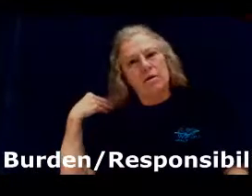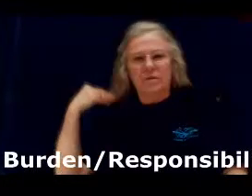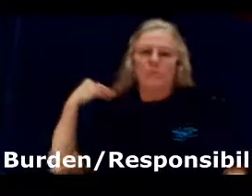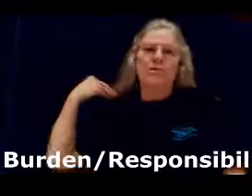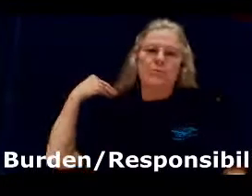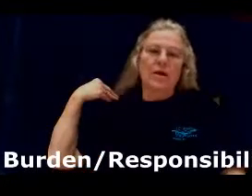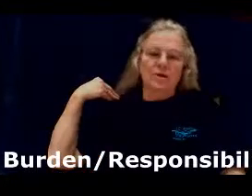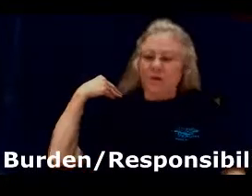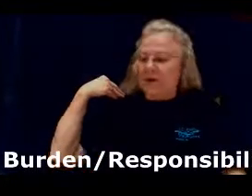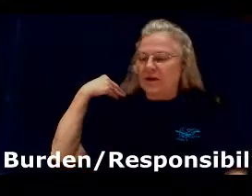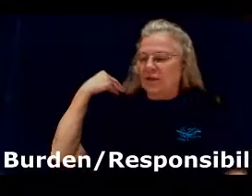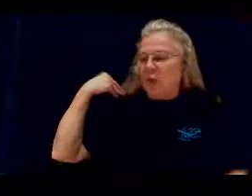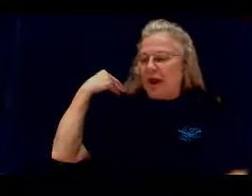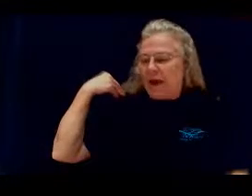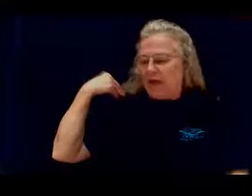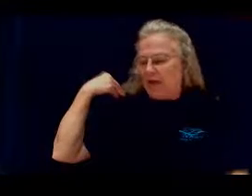the responsibilities weigh heavy.